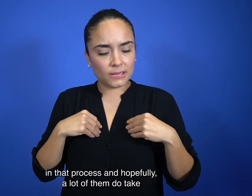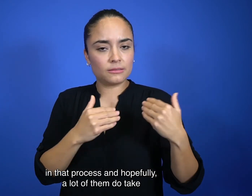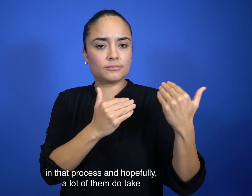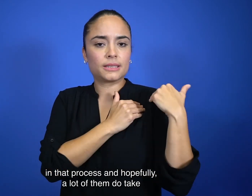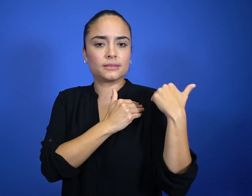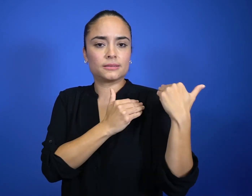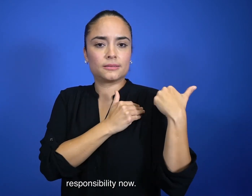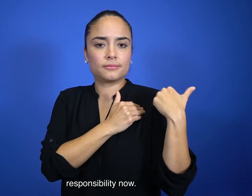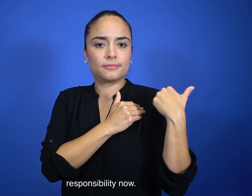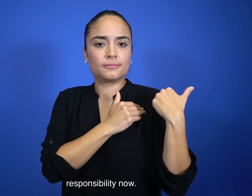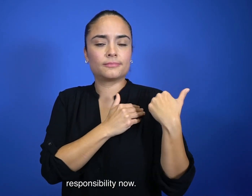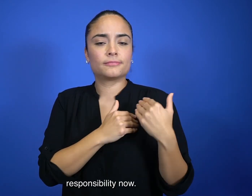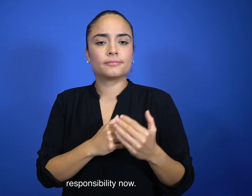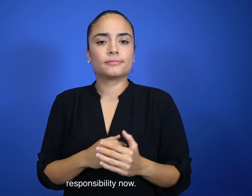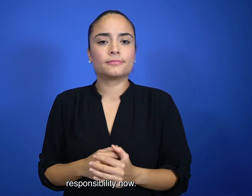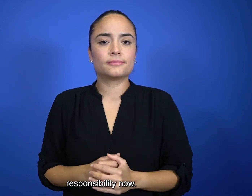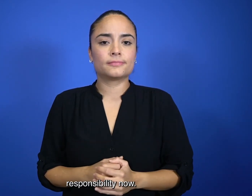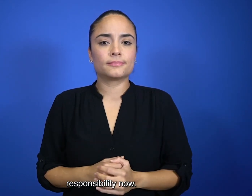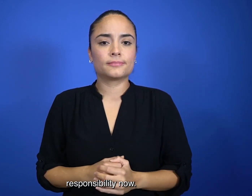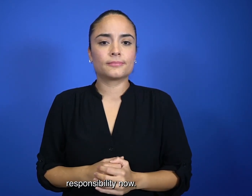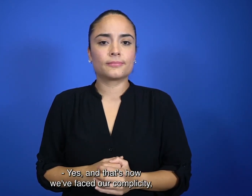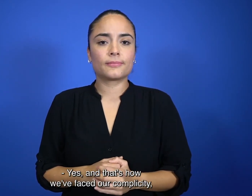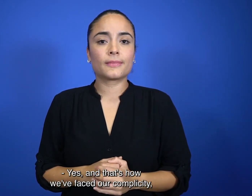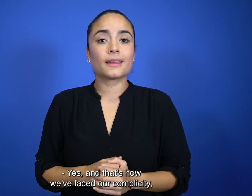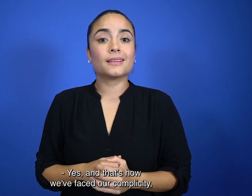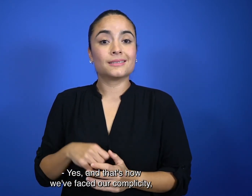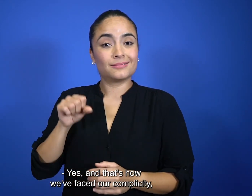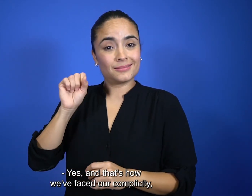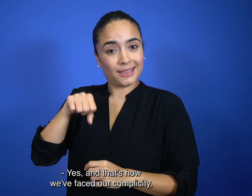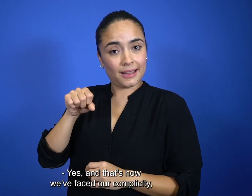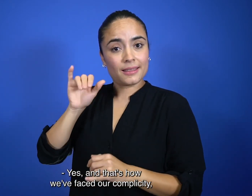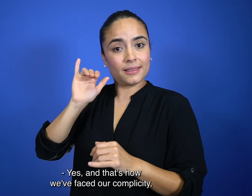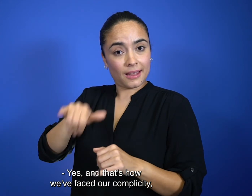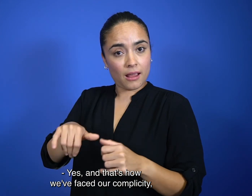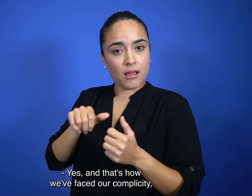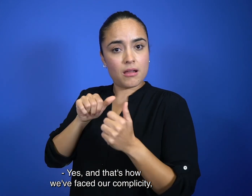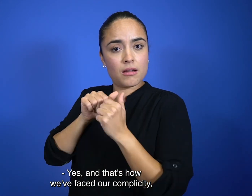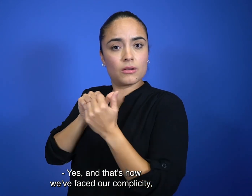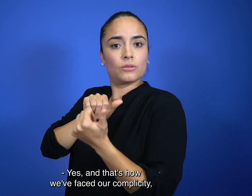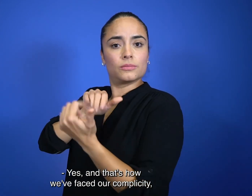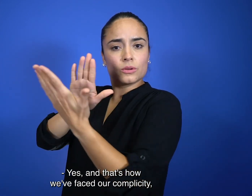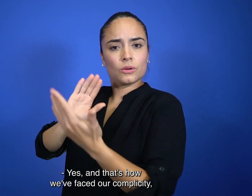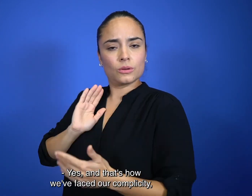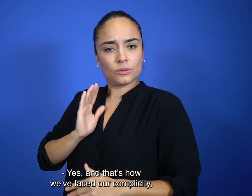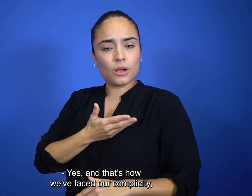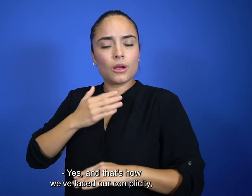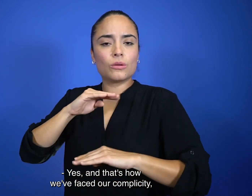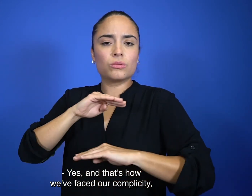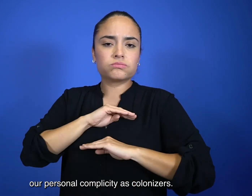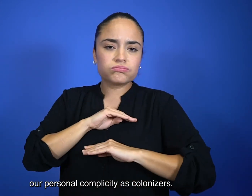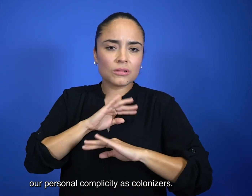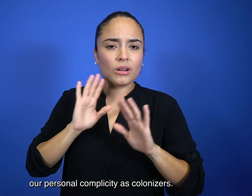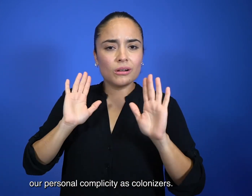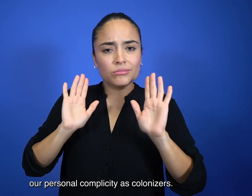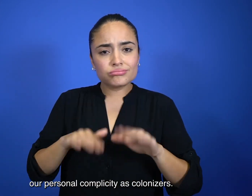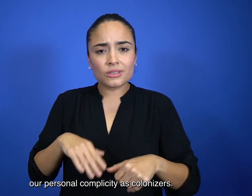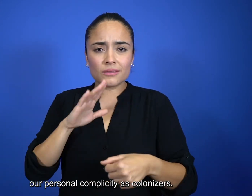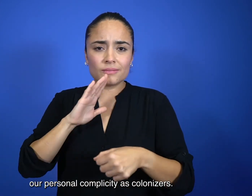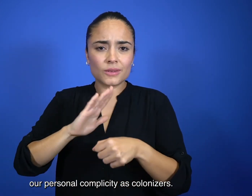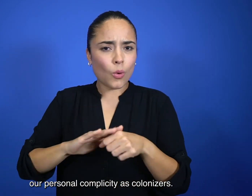take responsibility now. Yes, and that's how we face our complicity, our personal